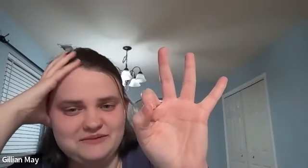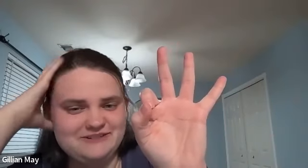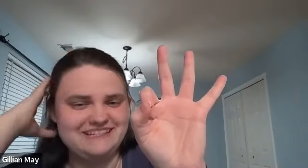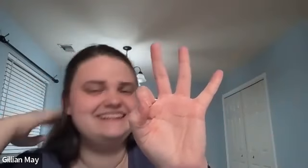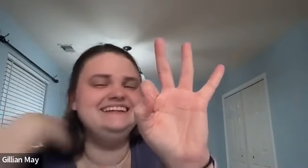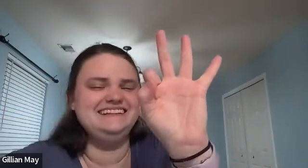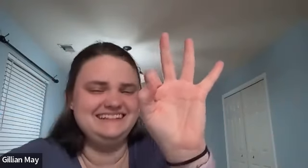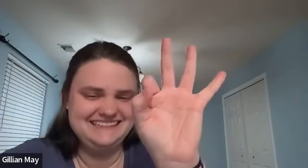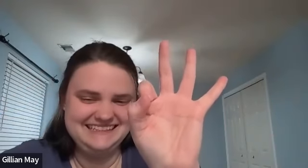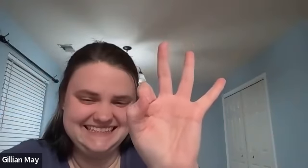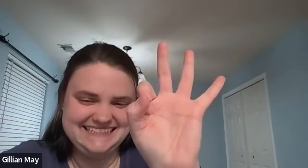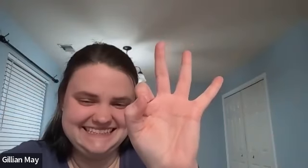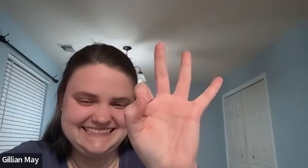numbers again?